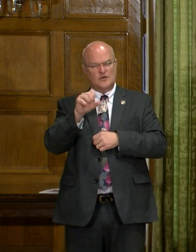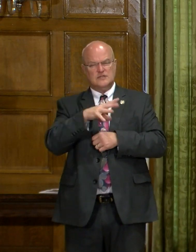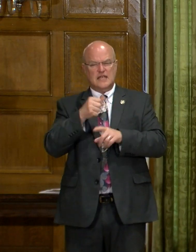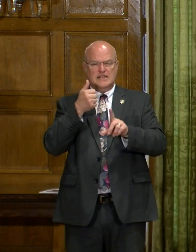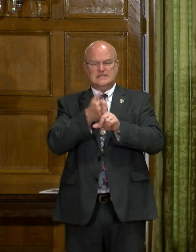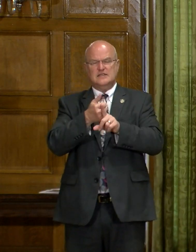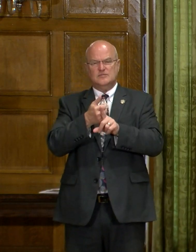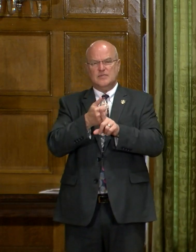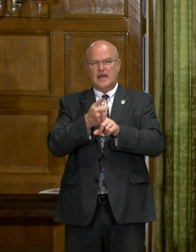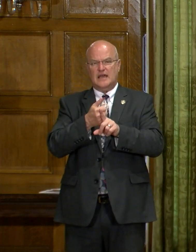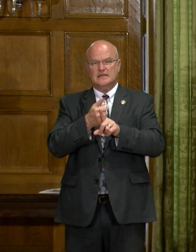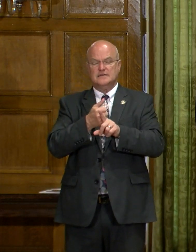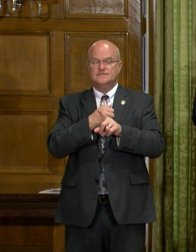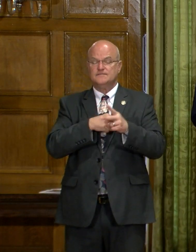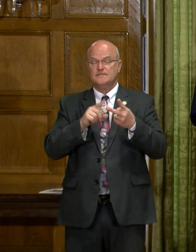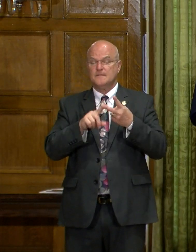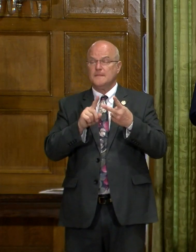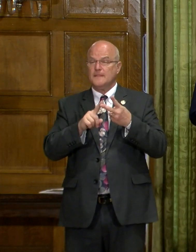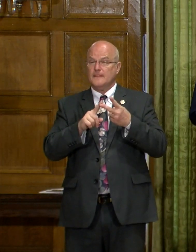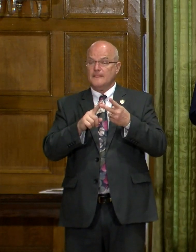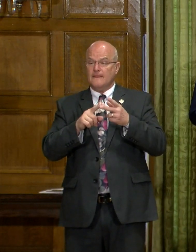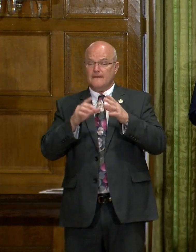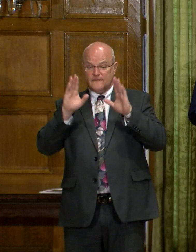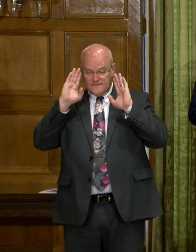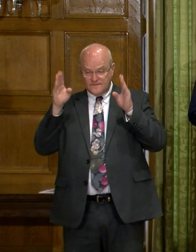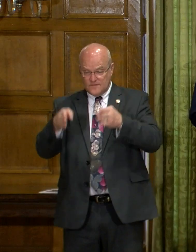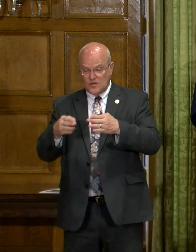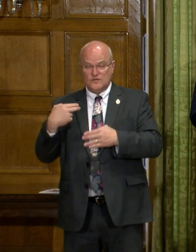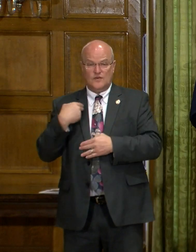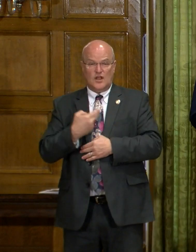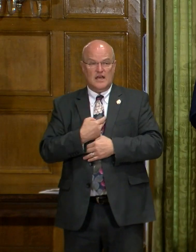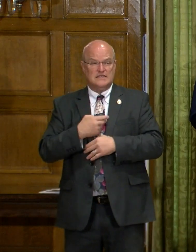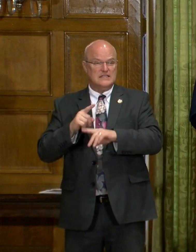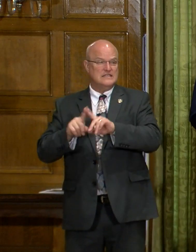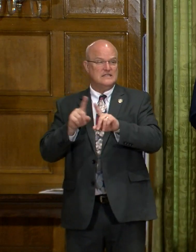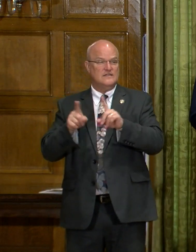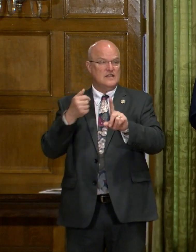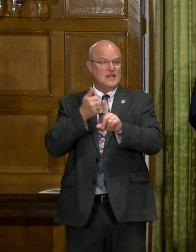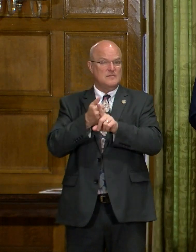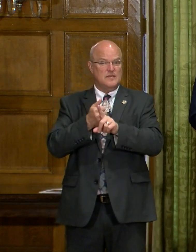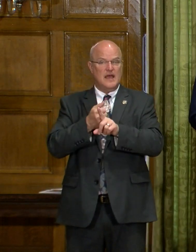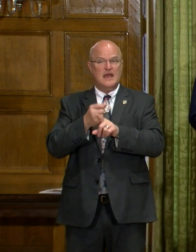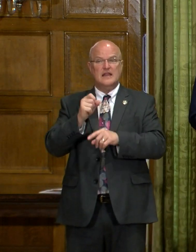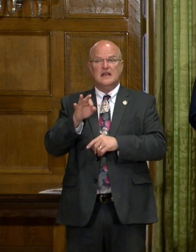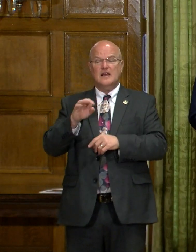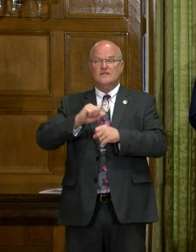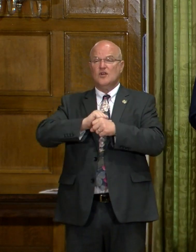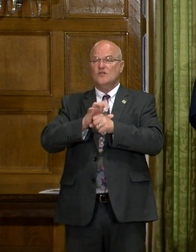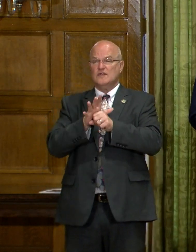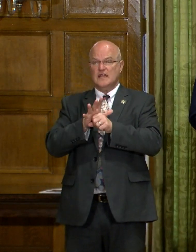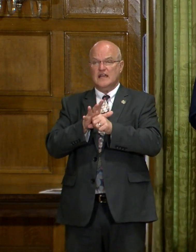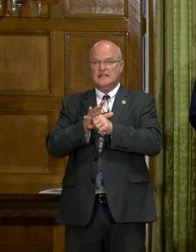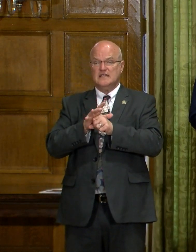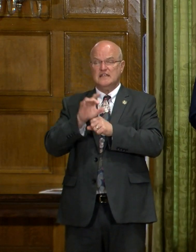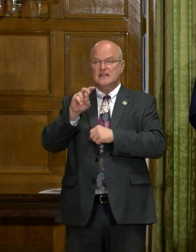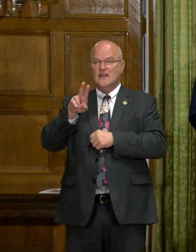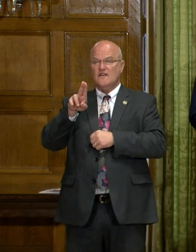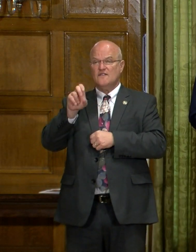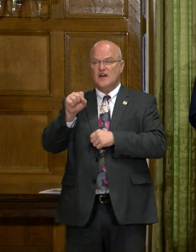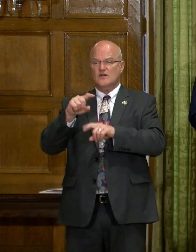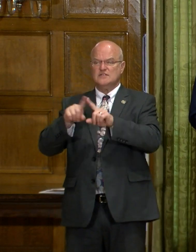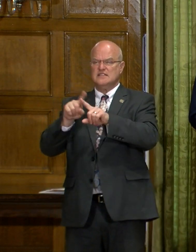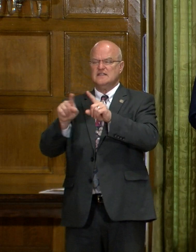its impact. Another major area of focus for us is the differential impact of COVID-19 virus in